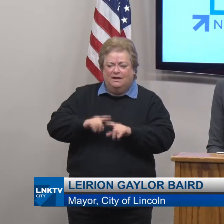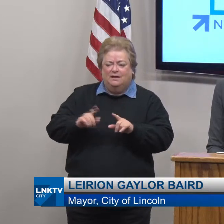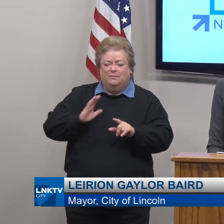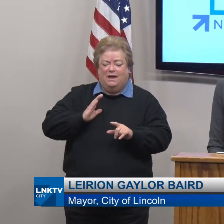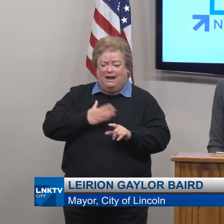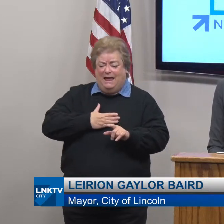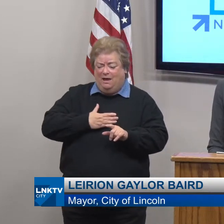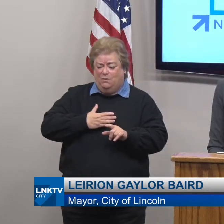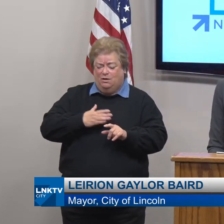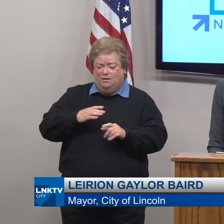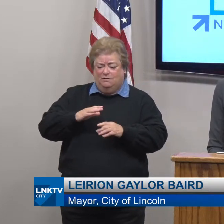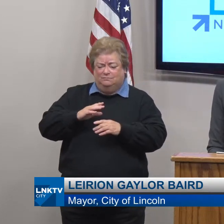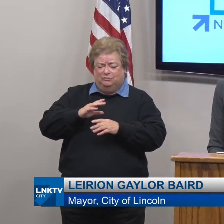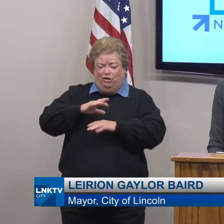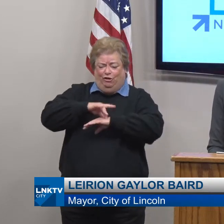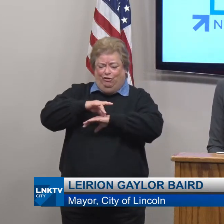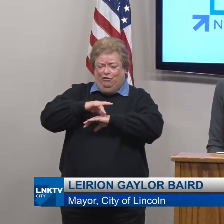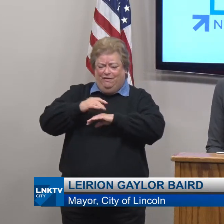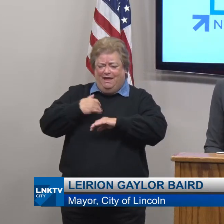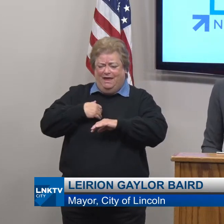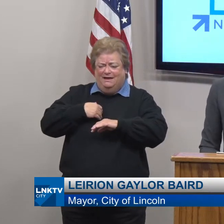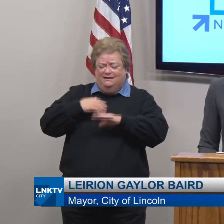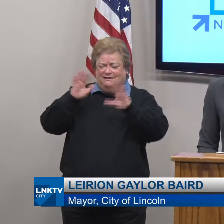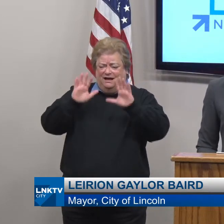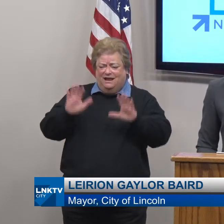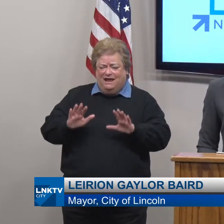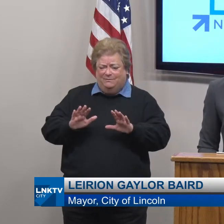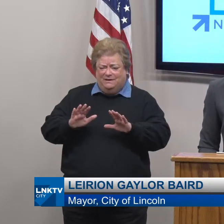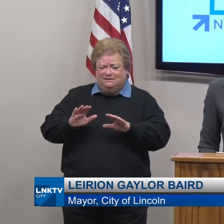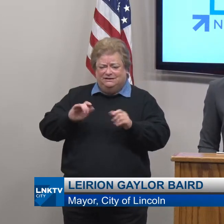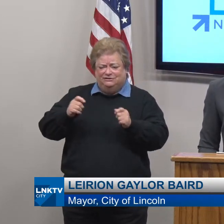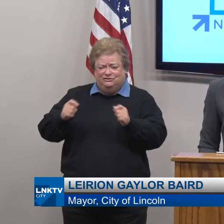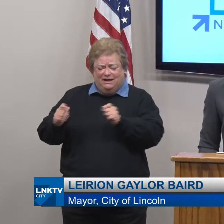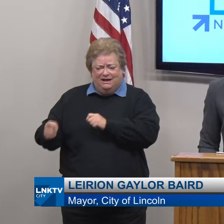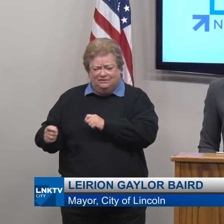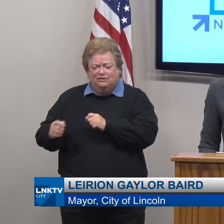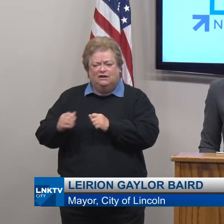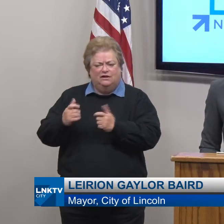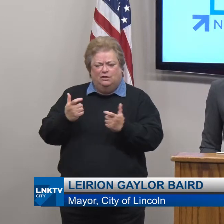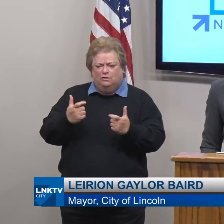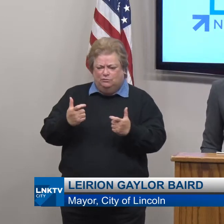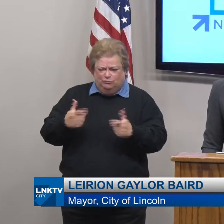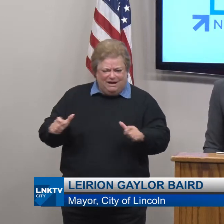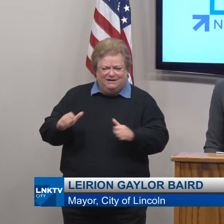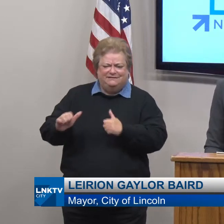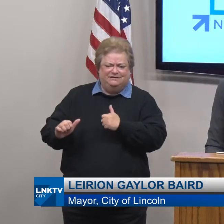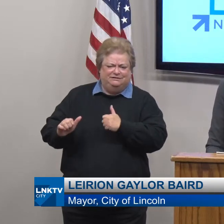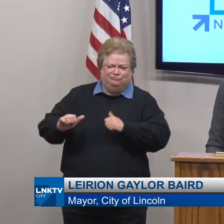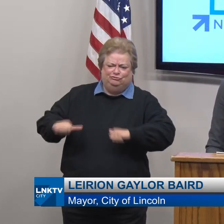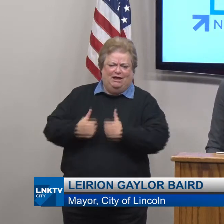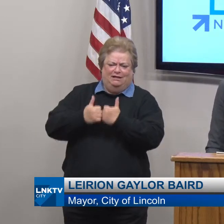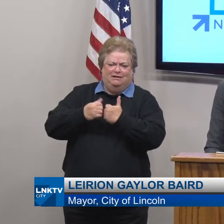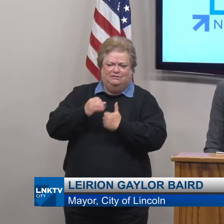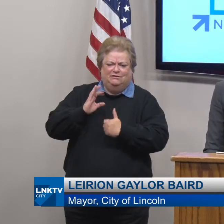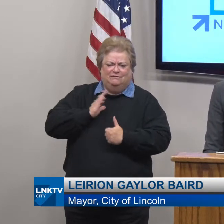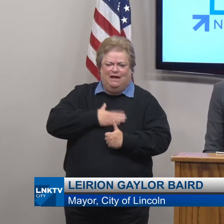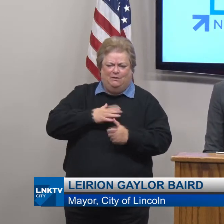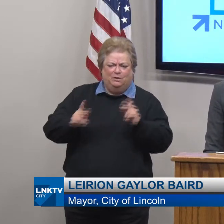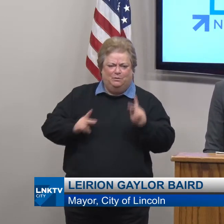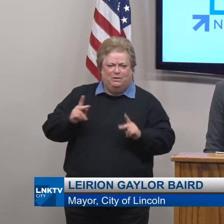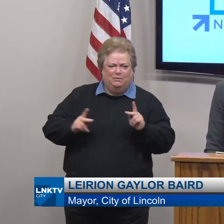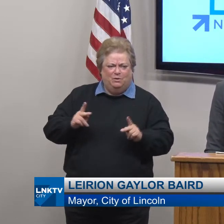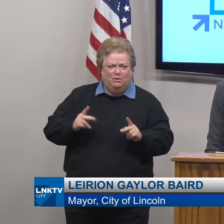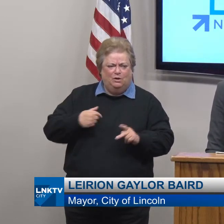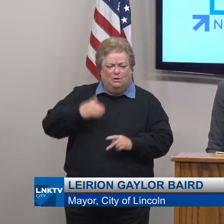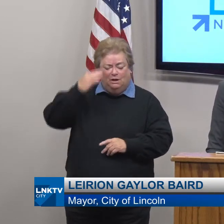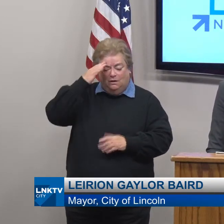climate change also poses a global threat and one of the greatest challenges humanity has ever faced. We know now